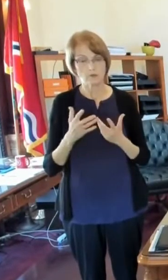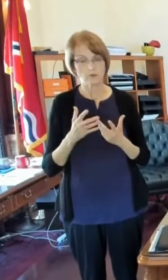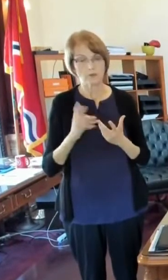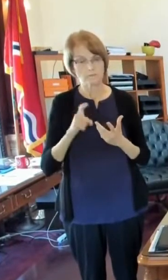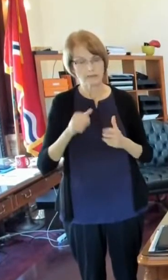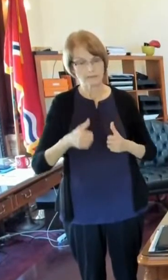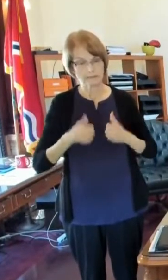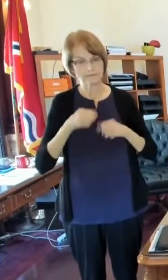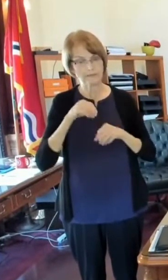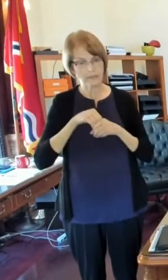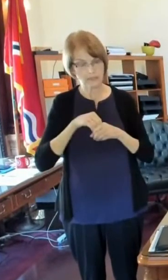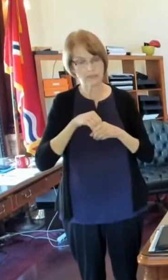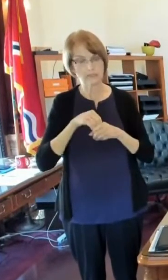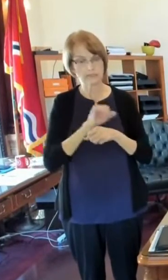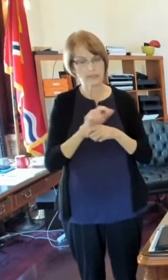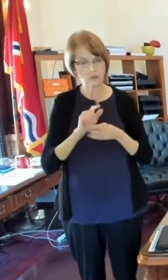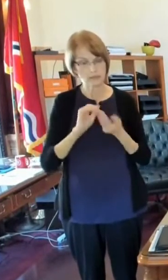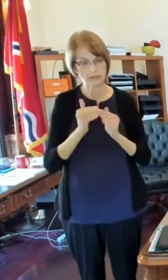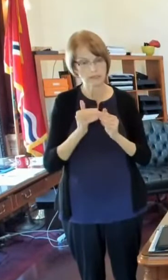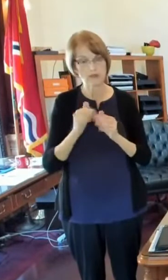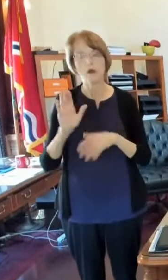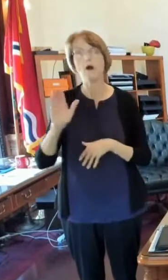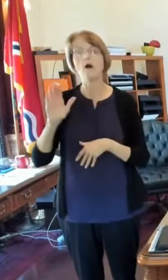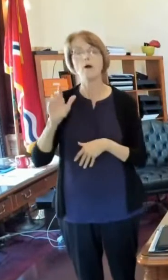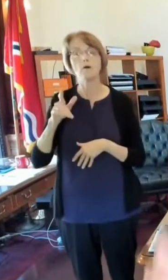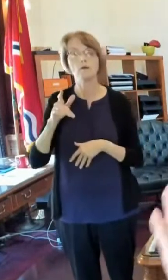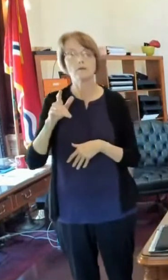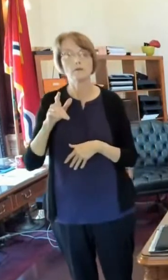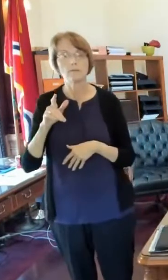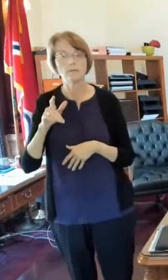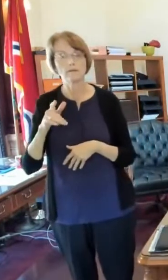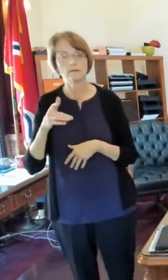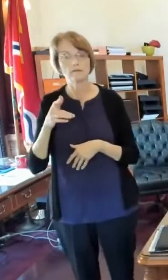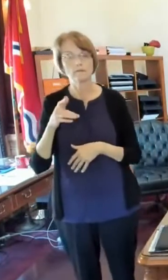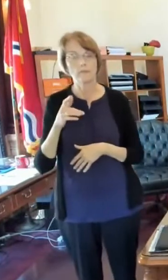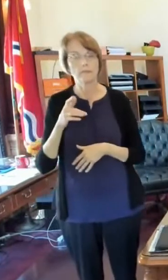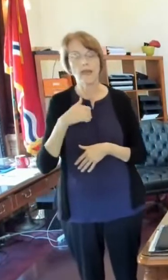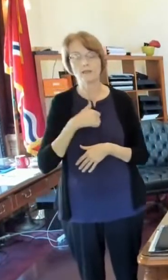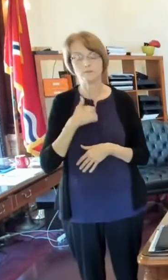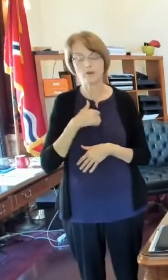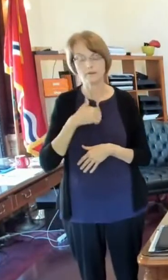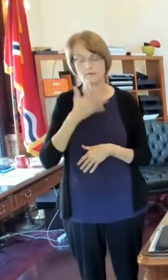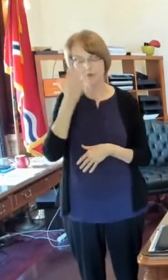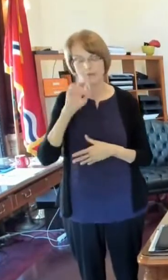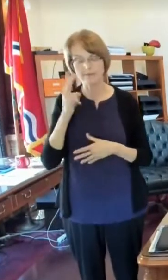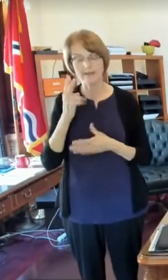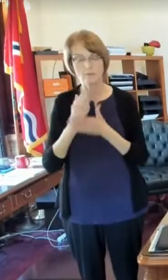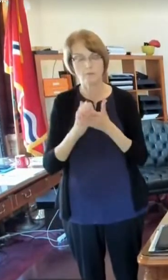But asking for you Oh, to yeah. have MOLEG Sorry. repeal open Sorry, I carry. forgot the second part.